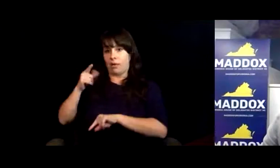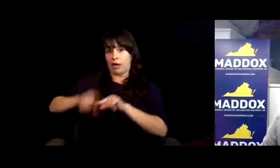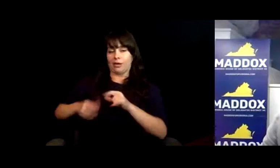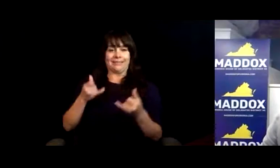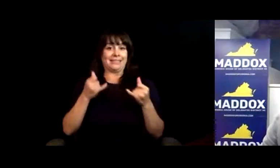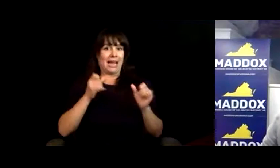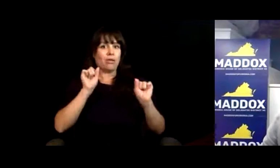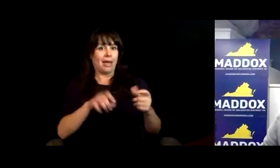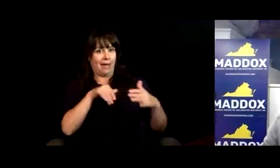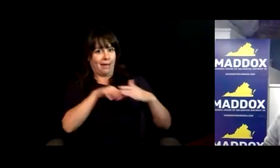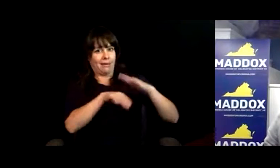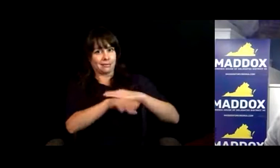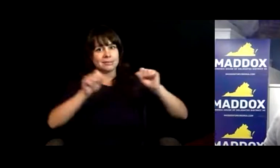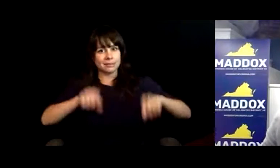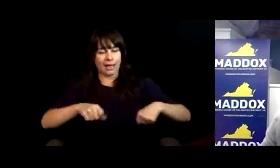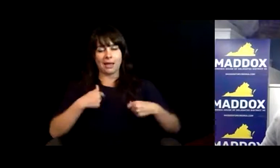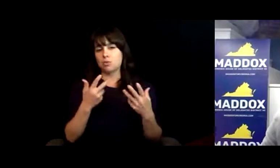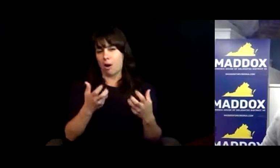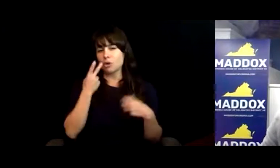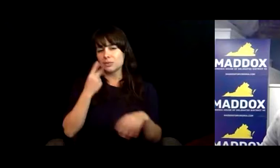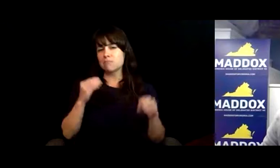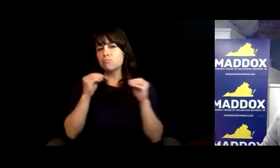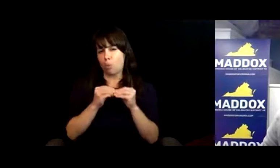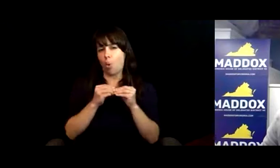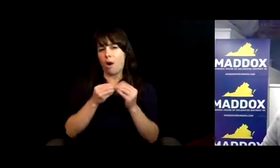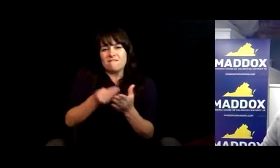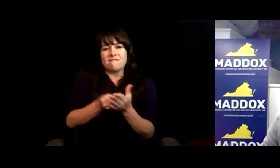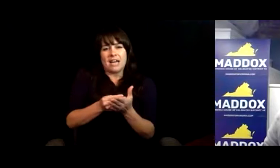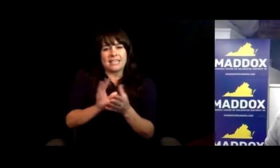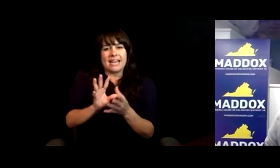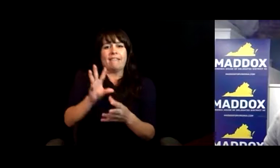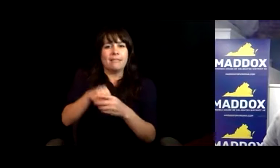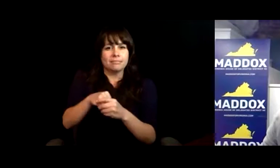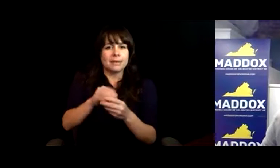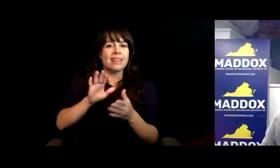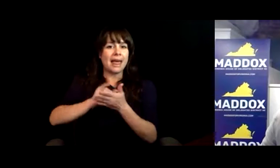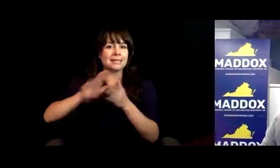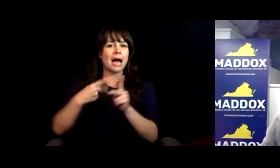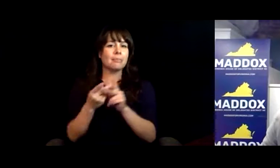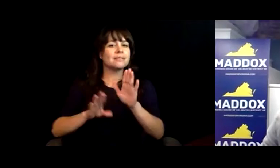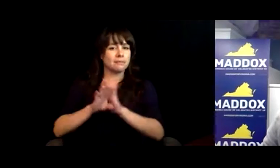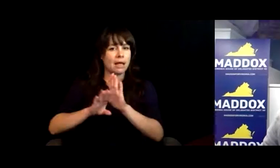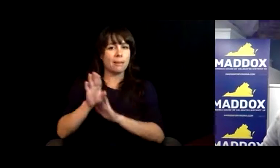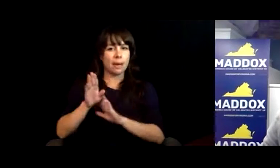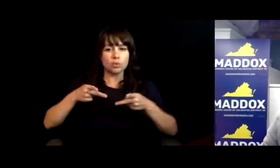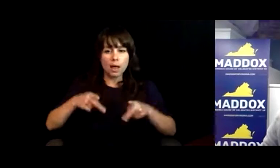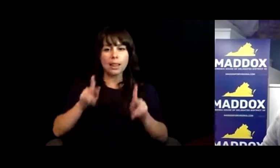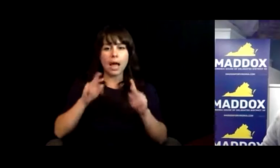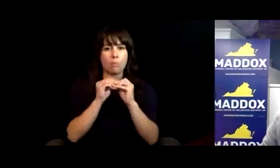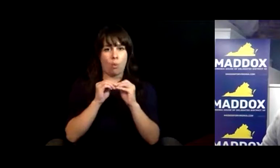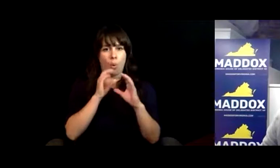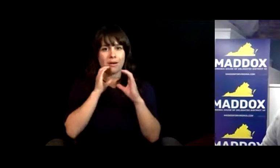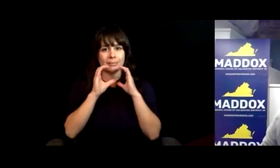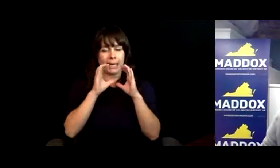see more funding put into the development of those kind of technologies that enable communications for the disabled